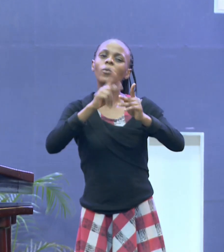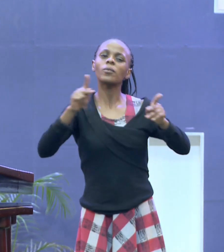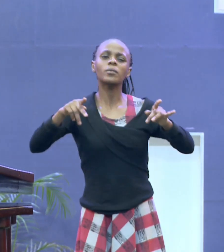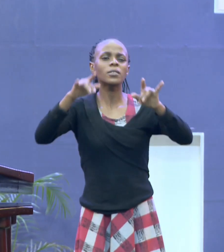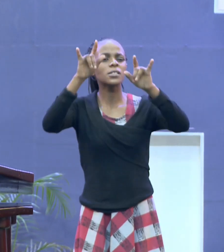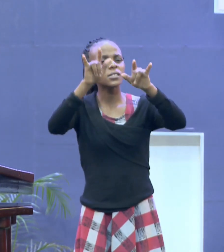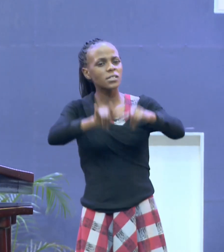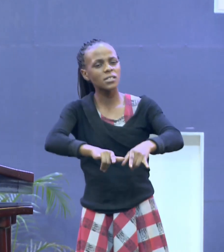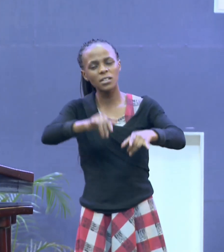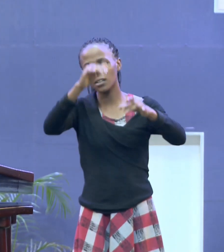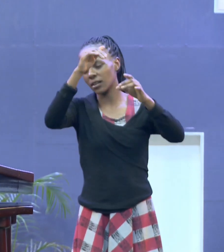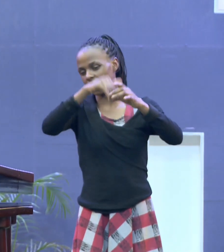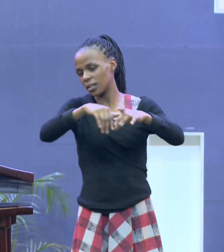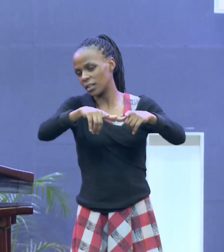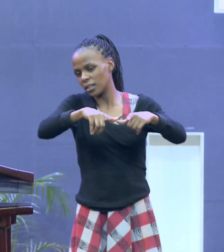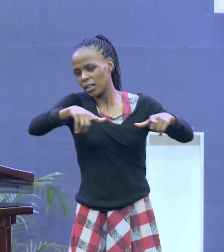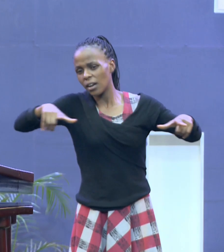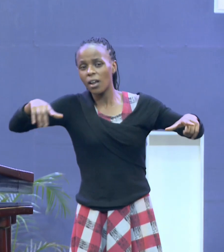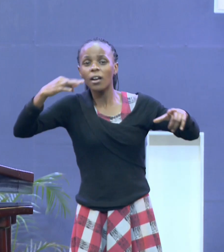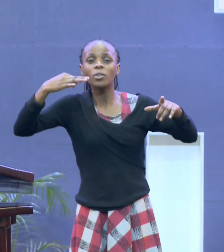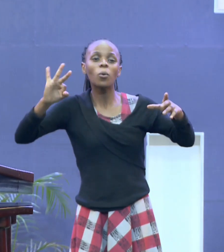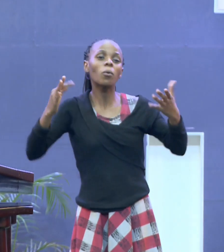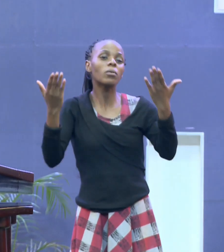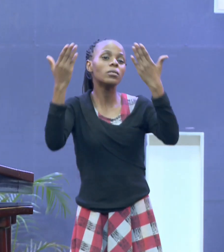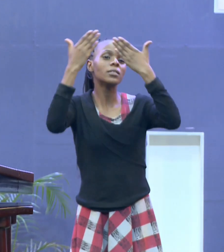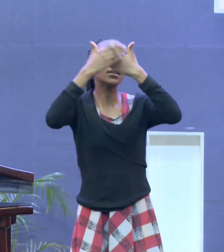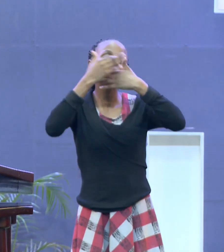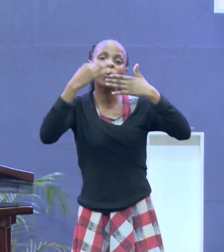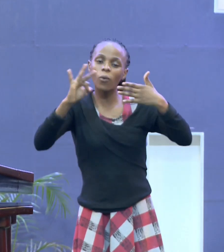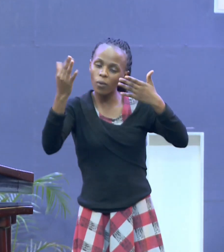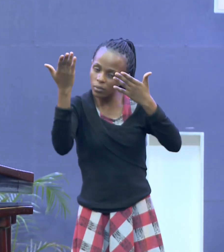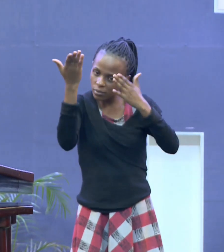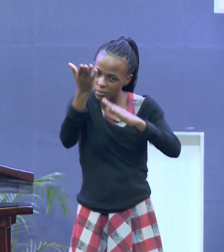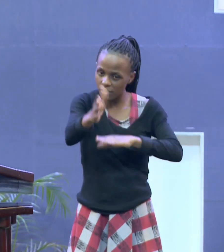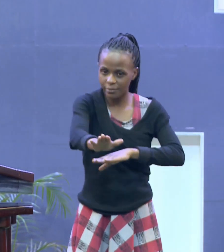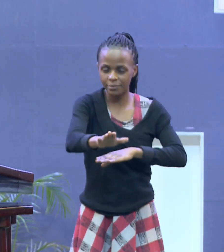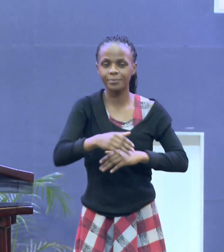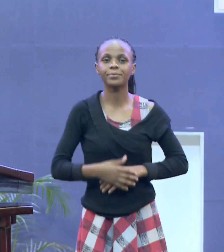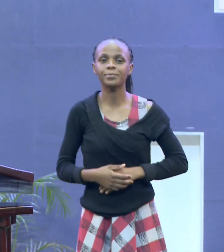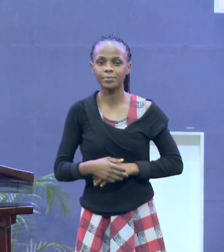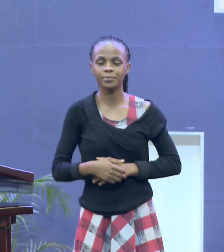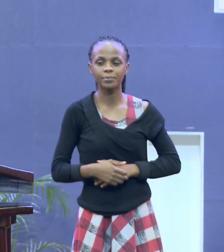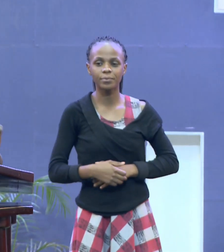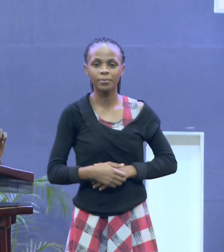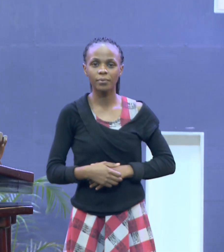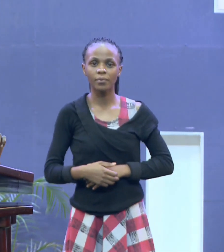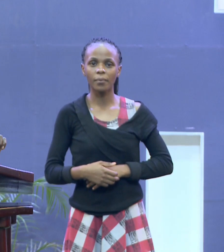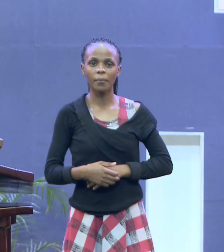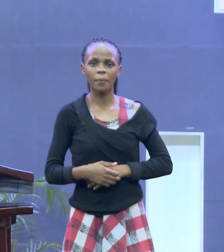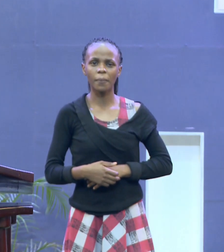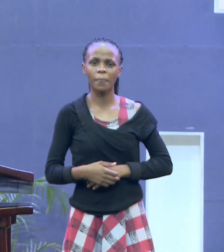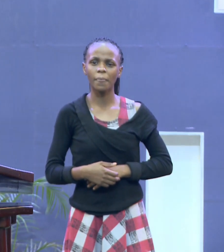land of the shadow of death. Naba bali batula mu nsi eyokufa ne mu kisikirize kyako. A